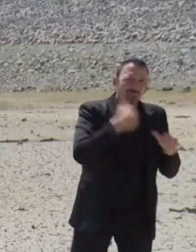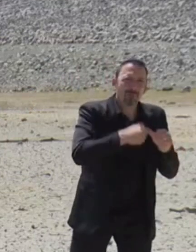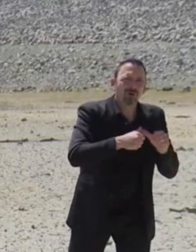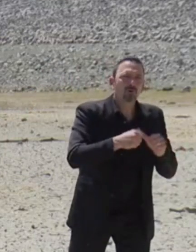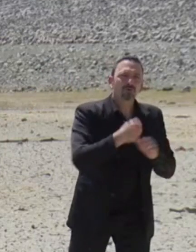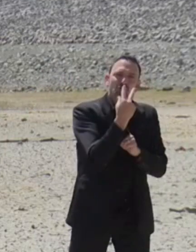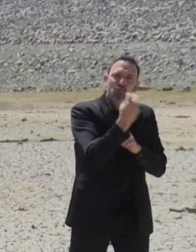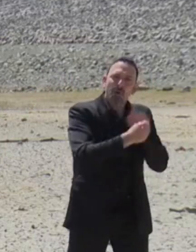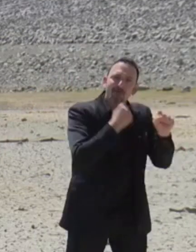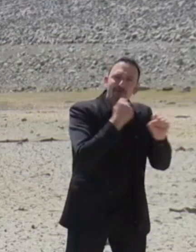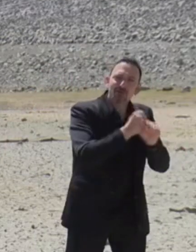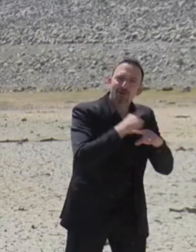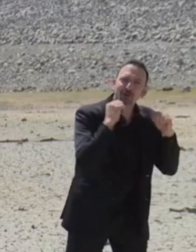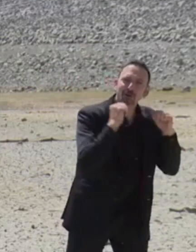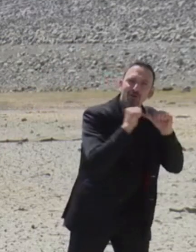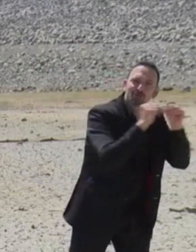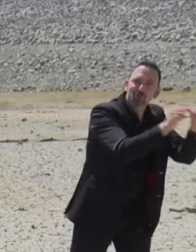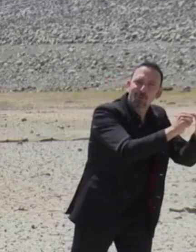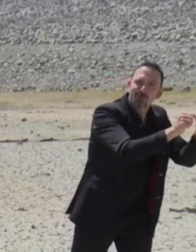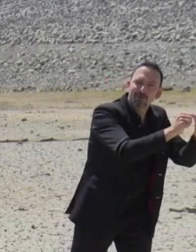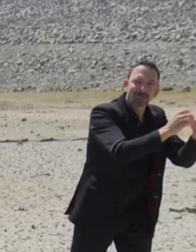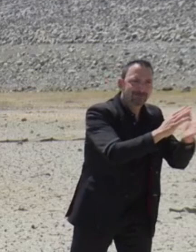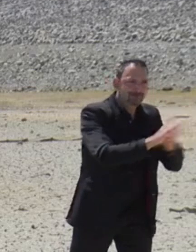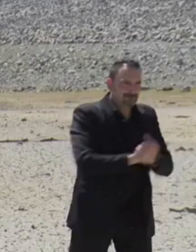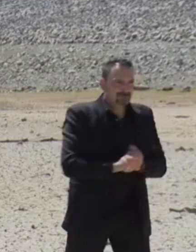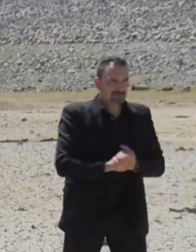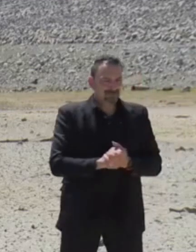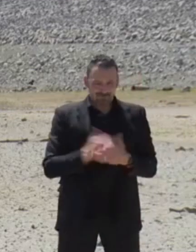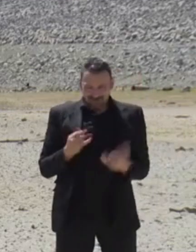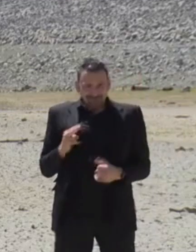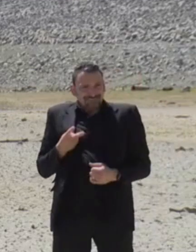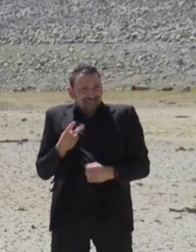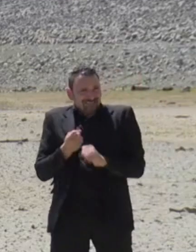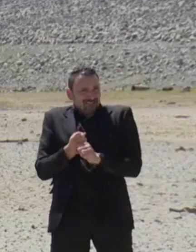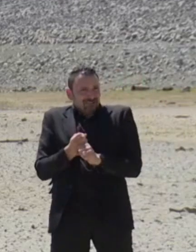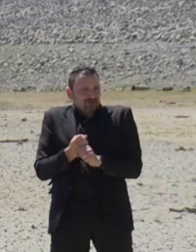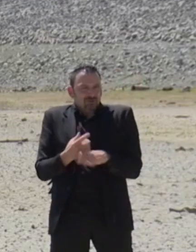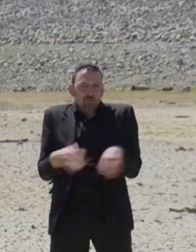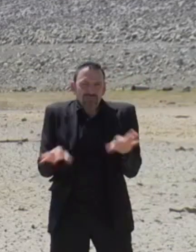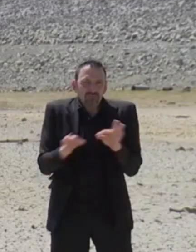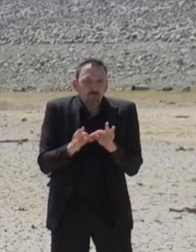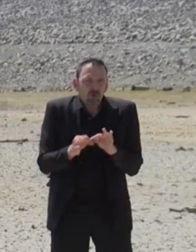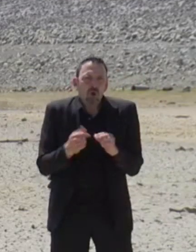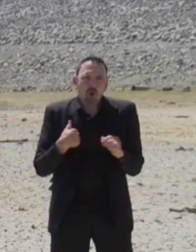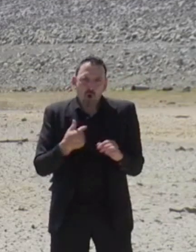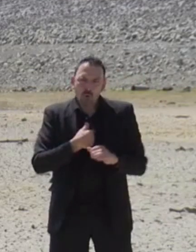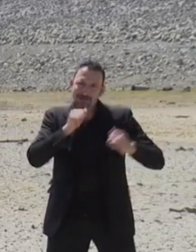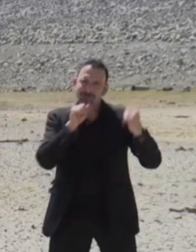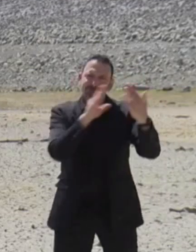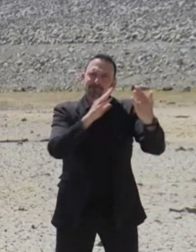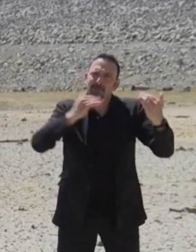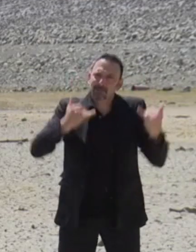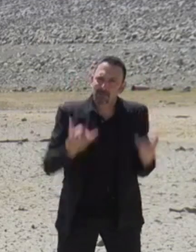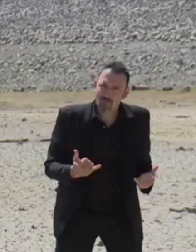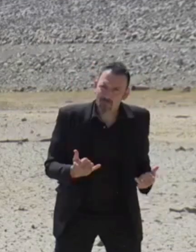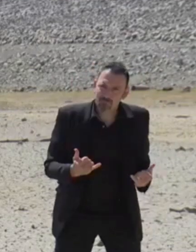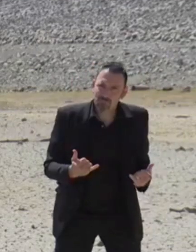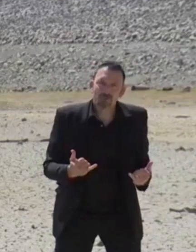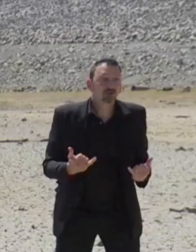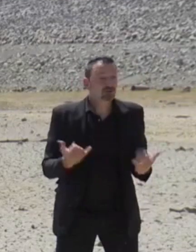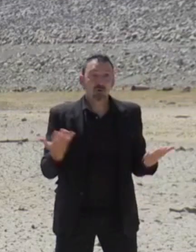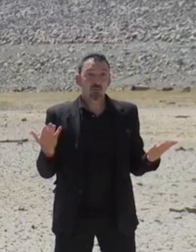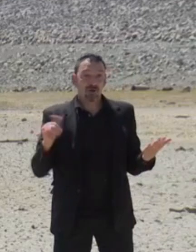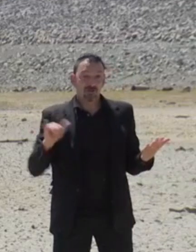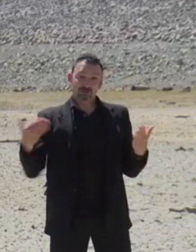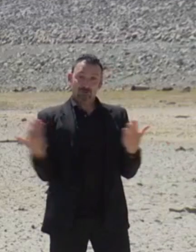really preparatory for anticipating these evolving conditions. And what it allows for is for our state agencies to